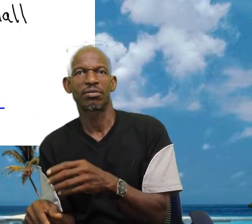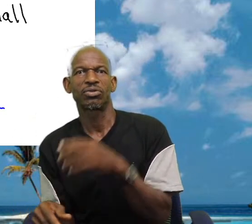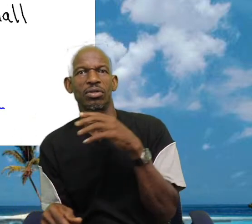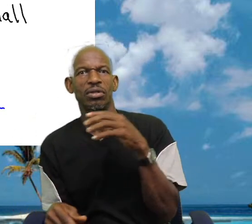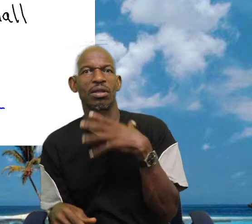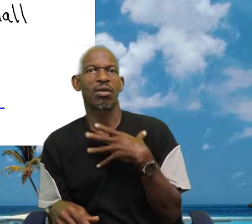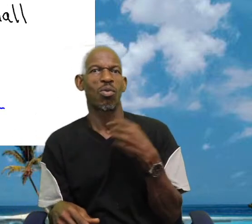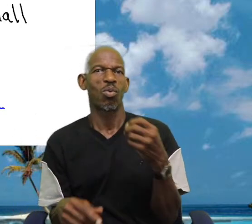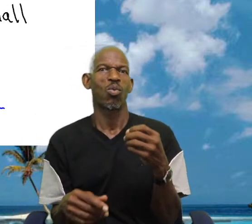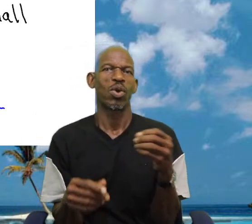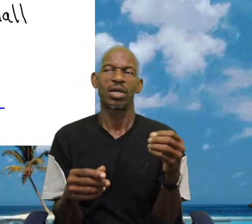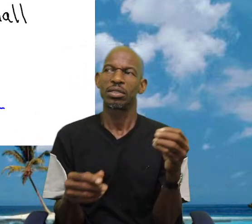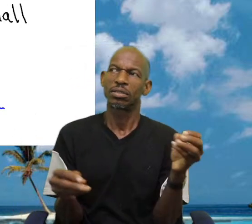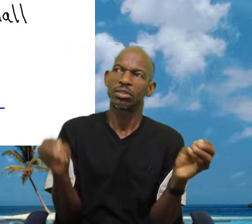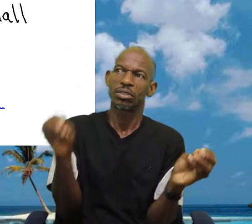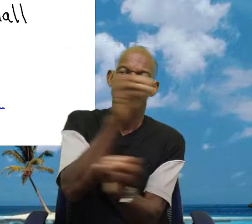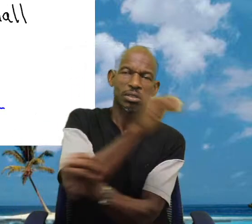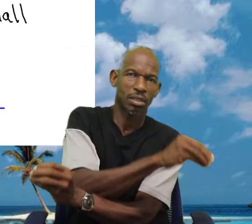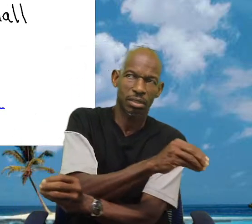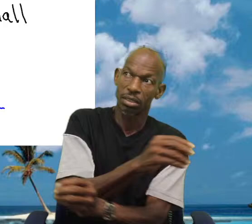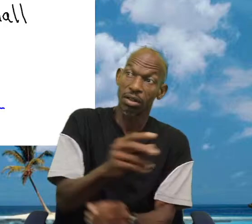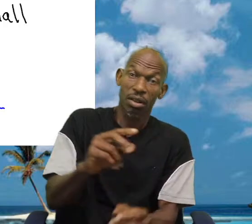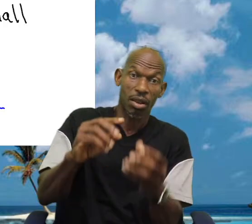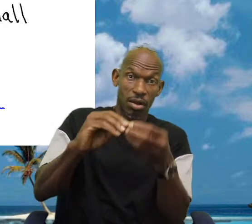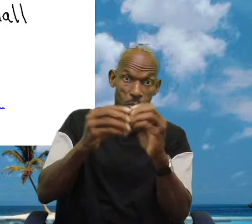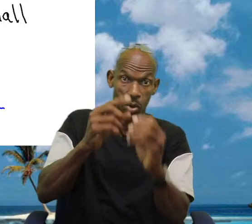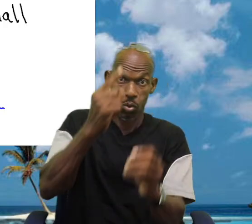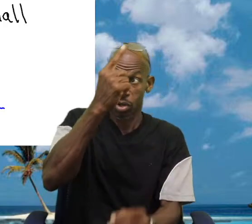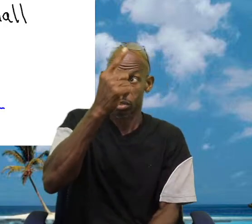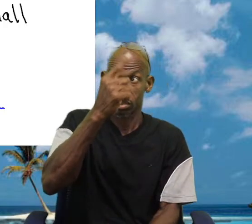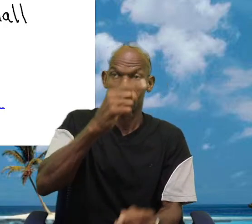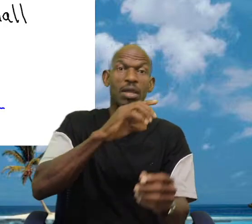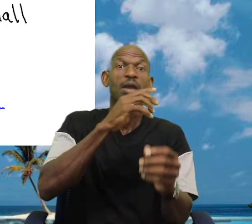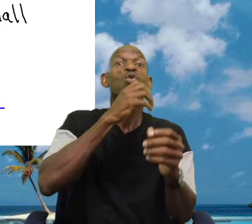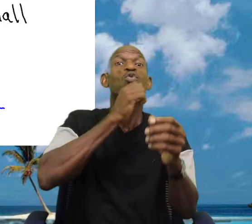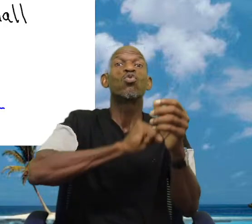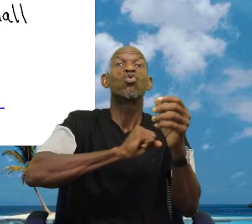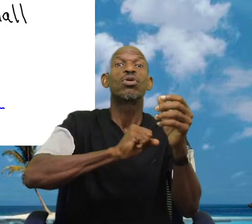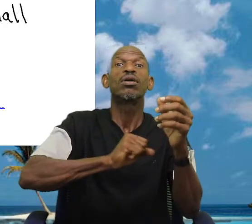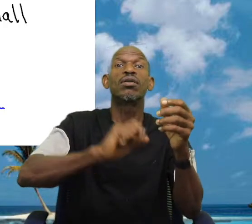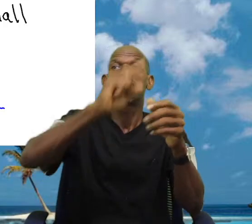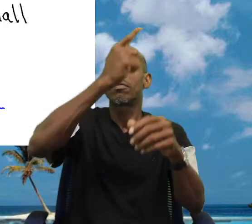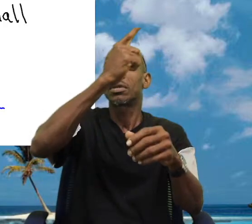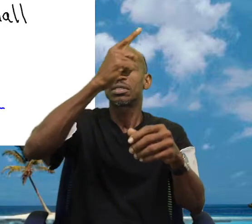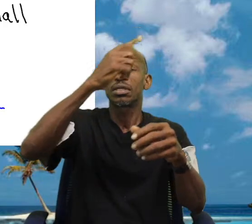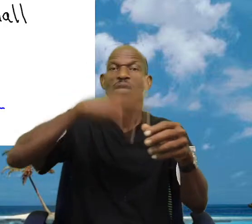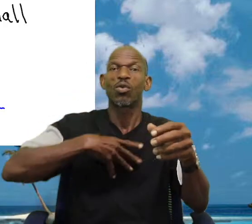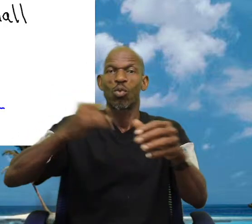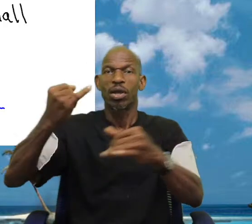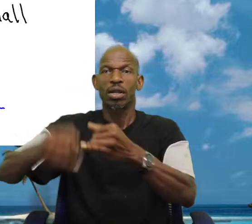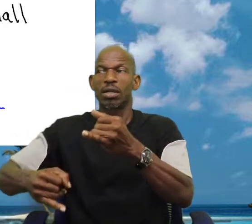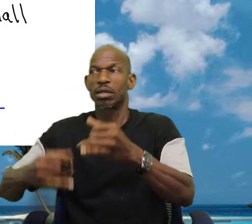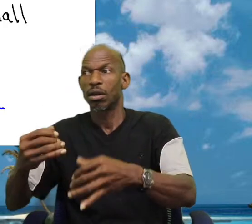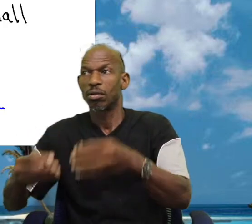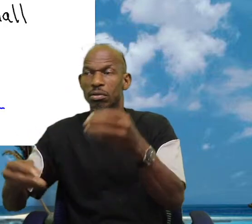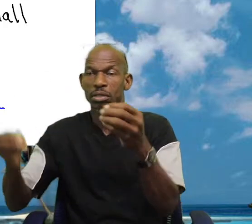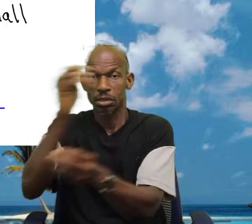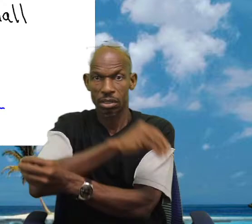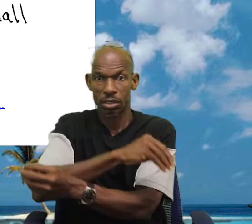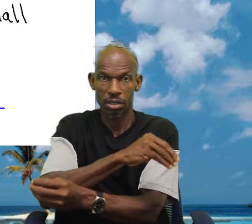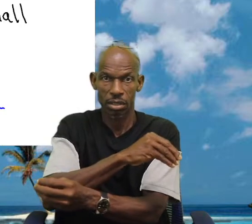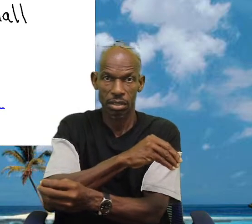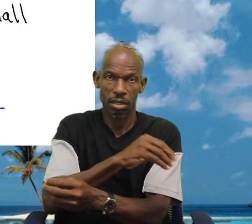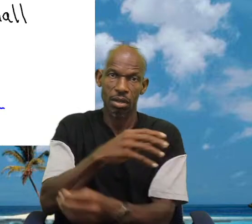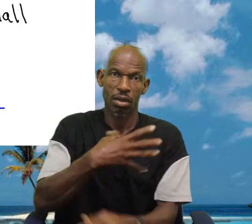house. So I have the white house is all, and then I can say the whole house is white.